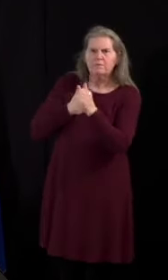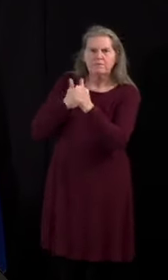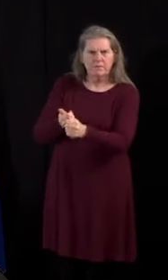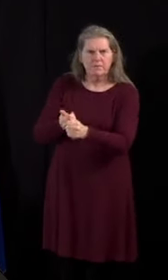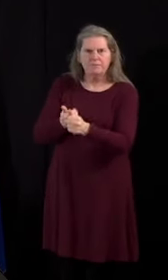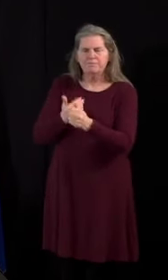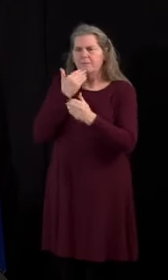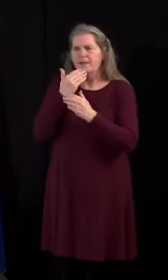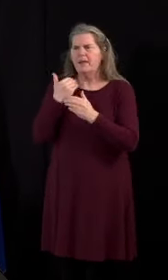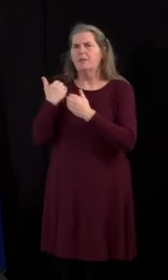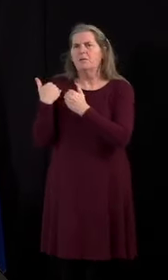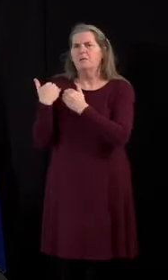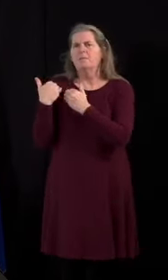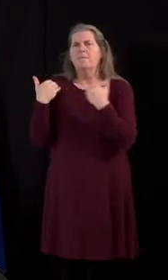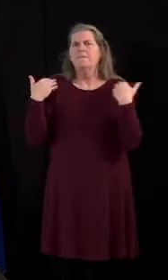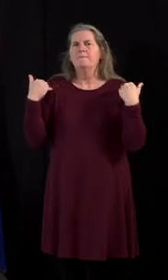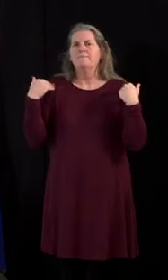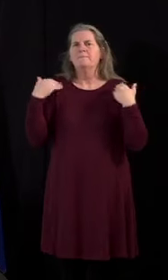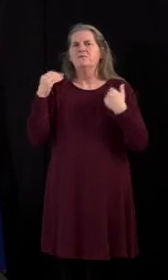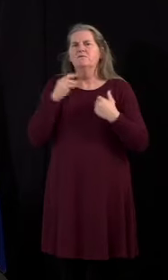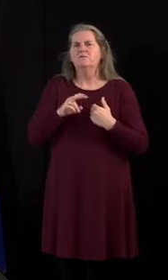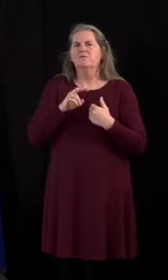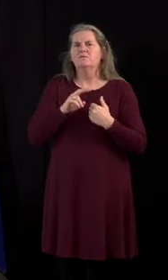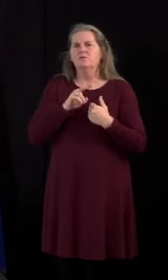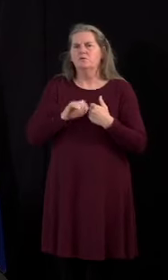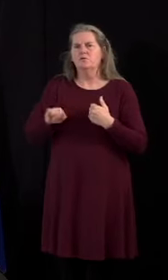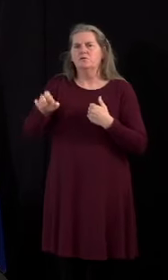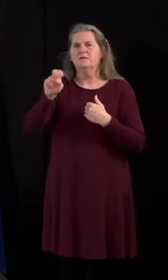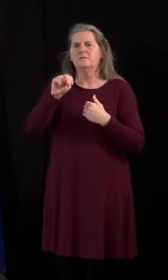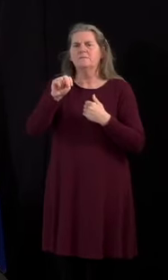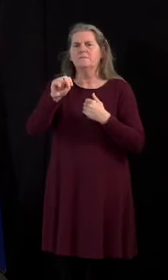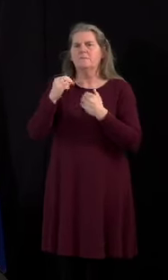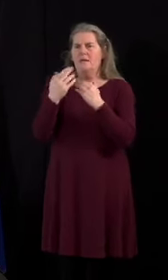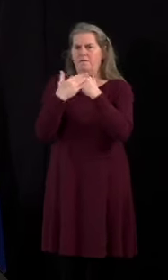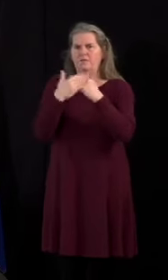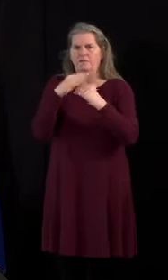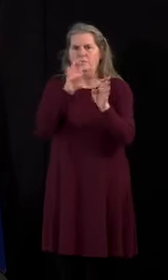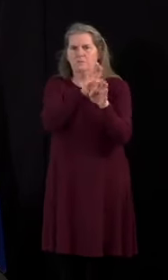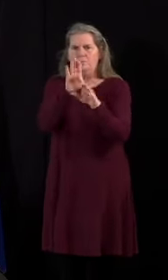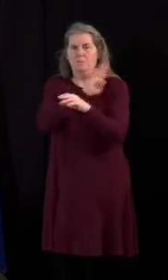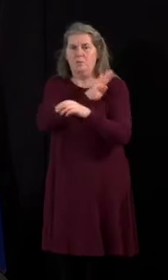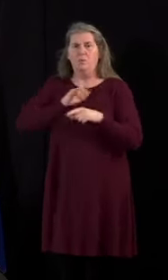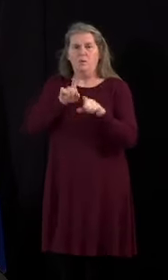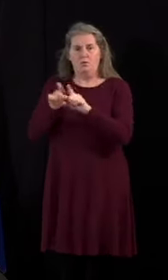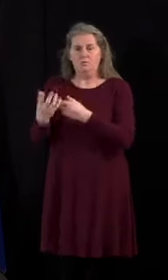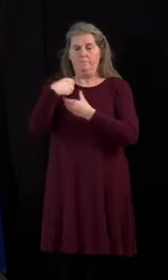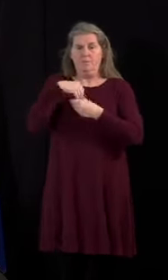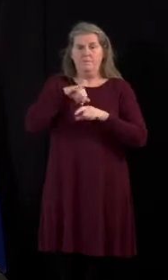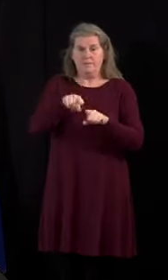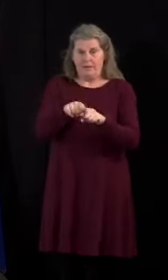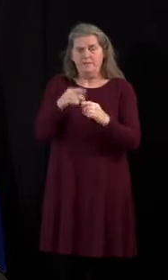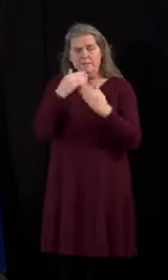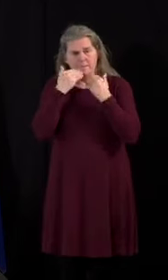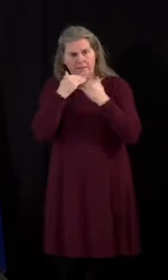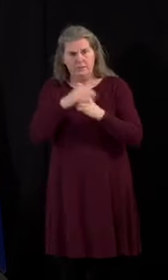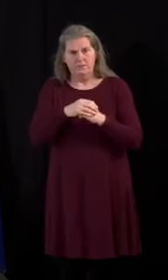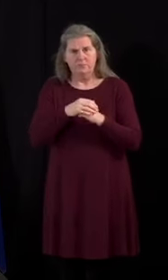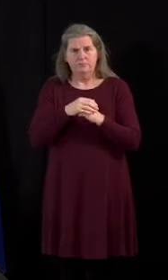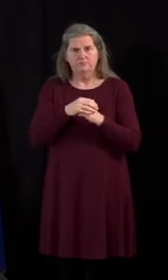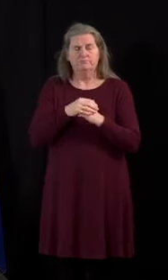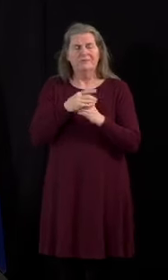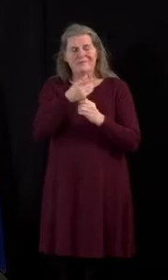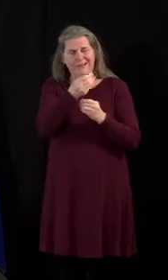Dendies for her work with the Tourism Advisory Board, appointed to address the economic impacts of COVID-19 pandemic